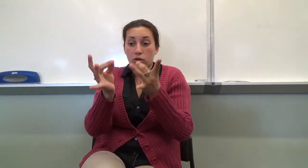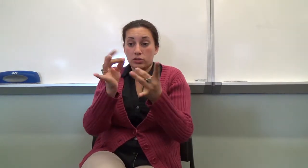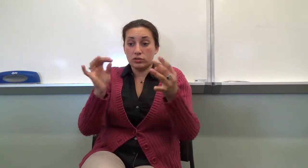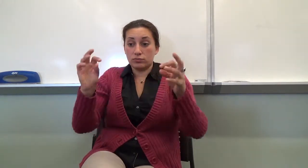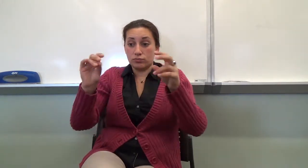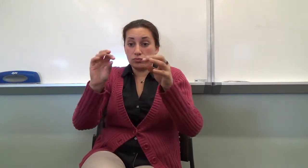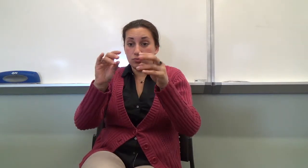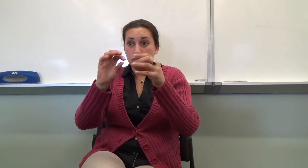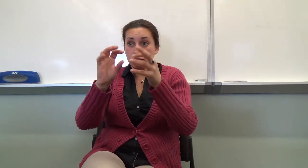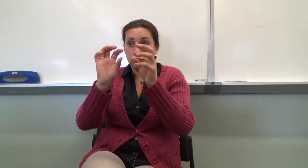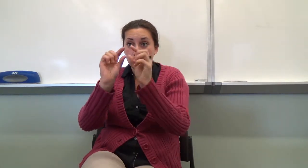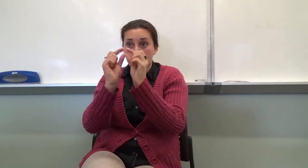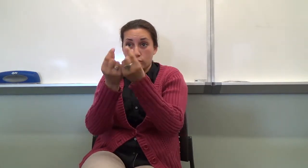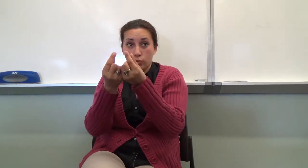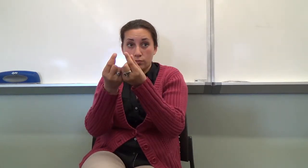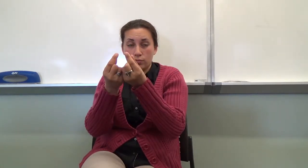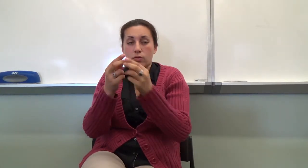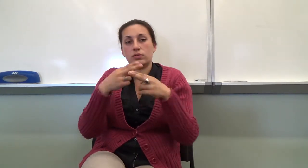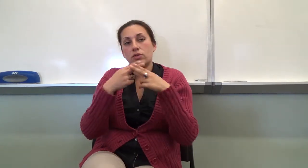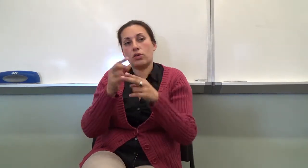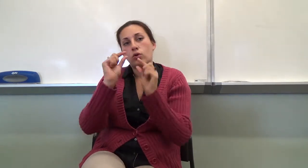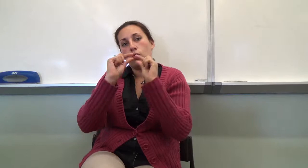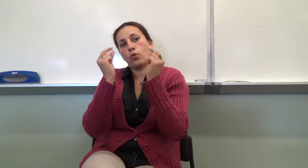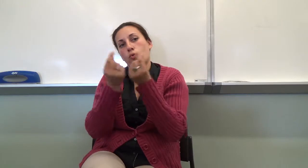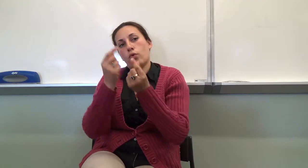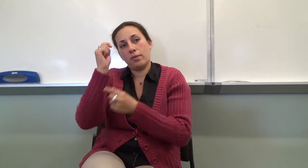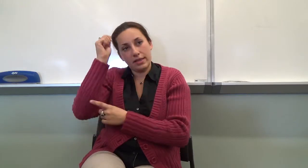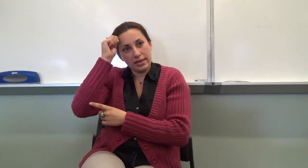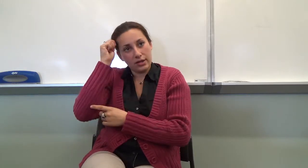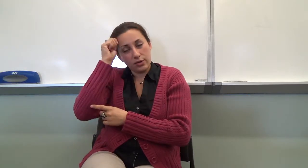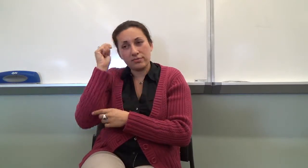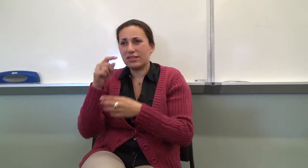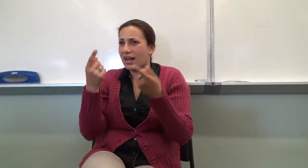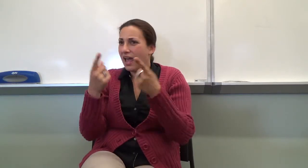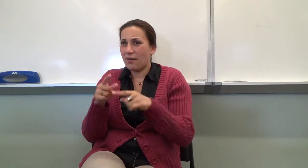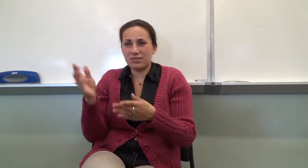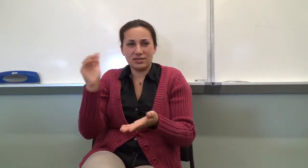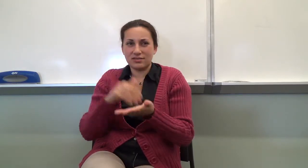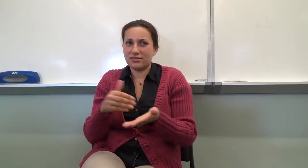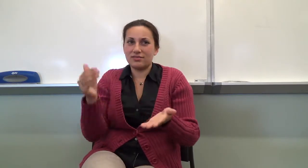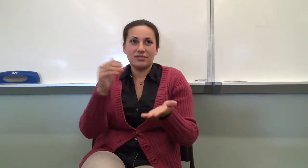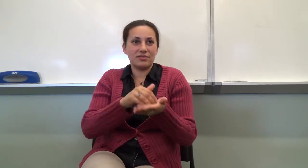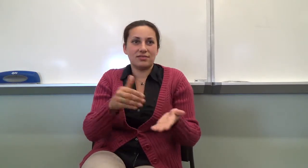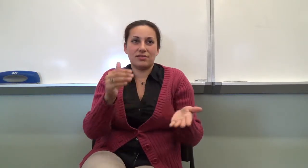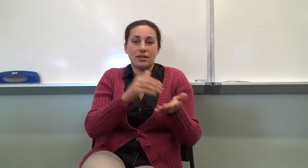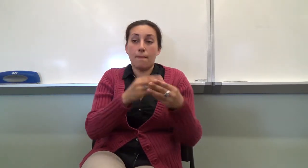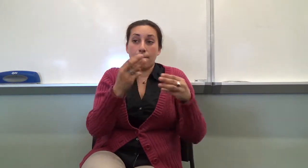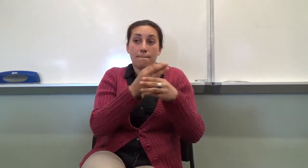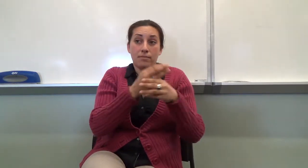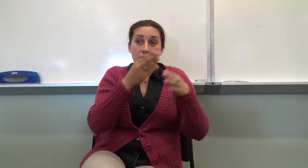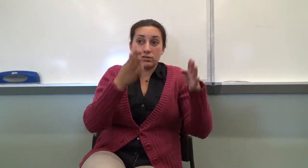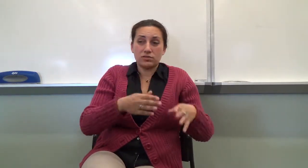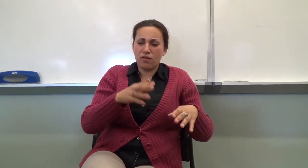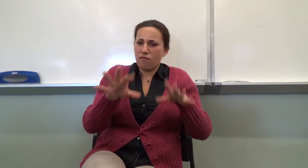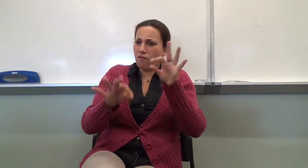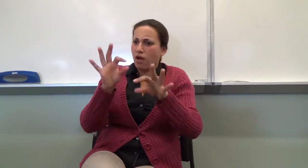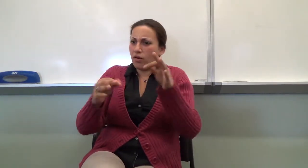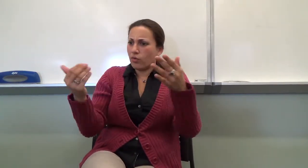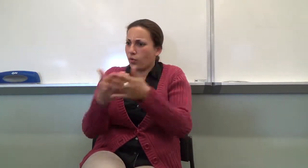was done 25 years before. And this happens again and again. Mathematicians keep finding things which, you know,